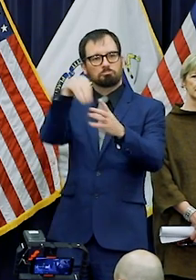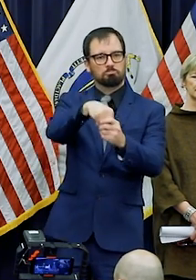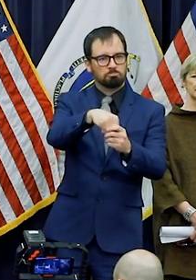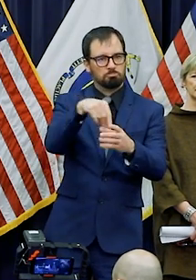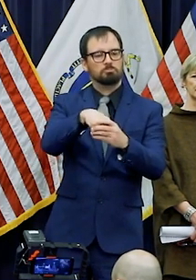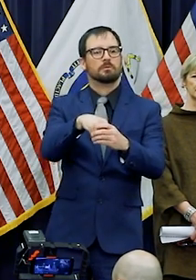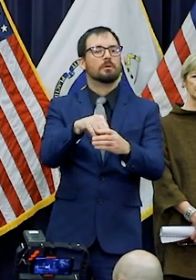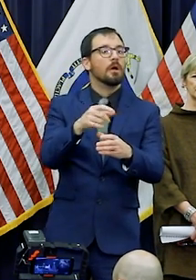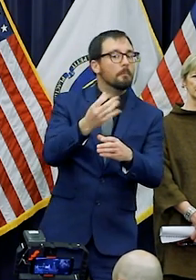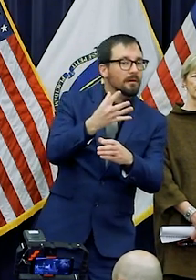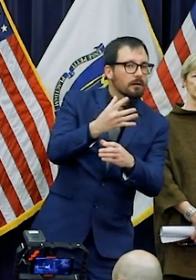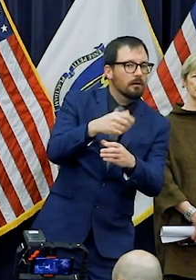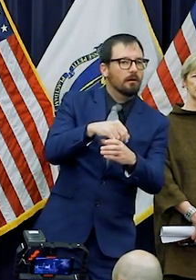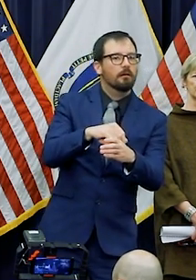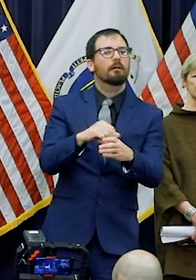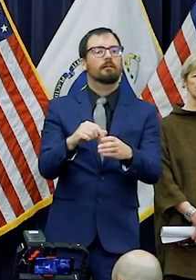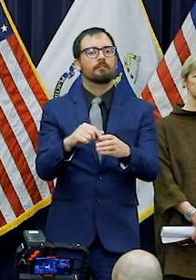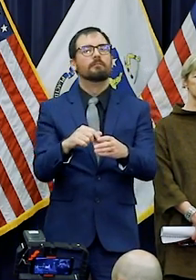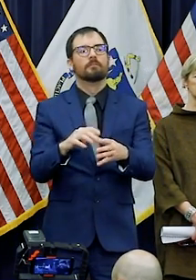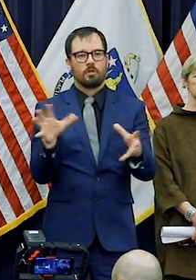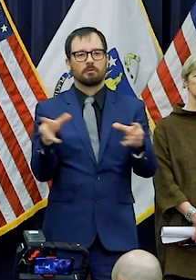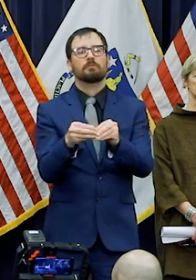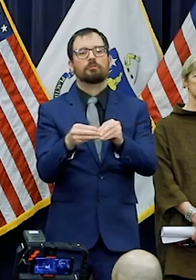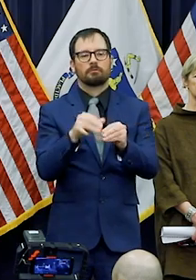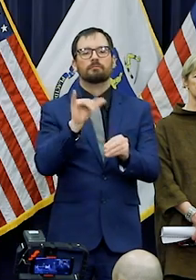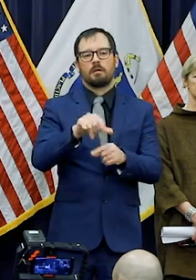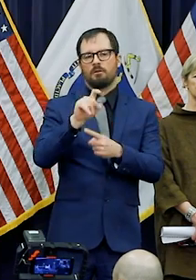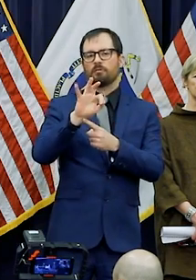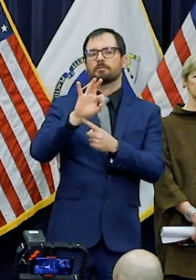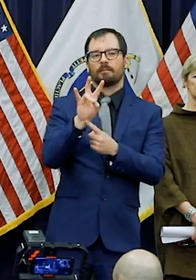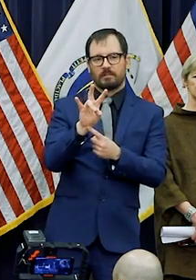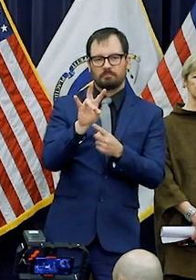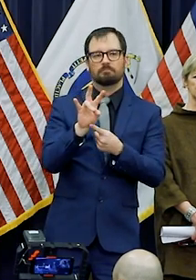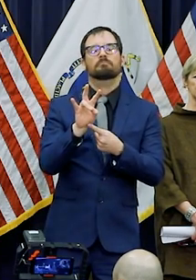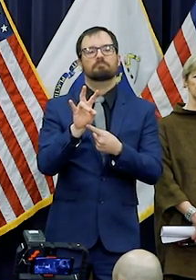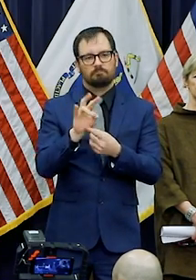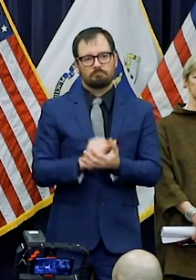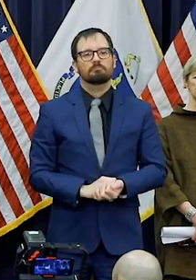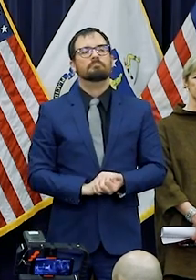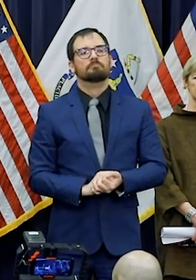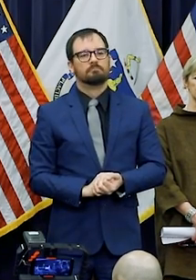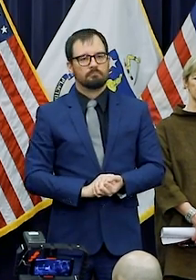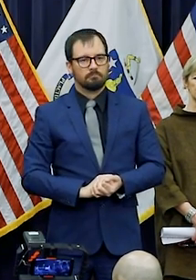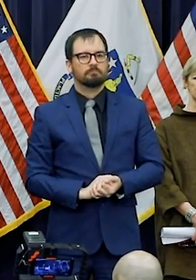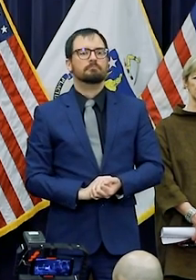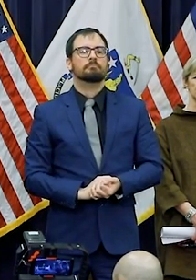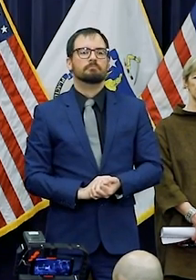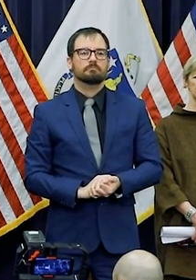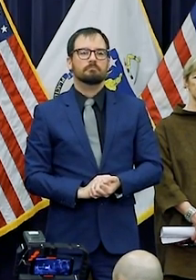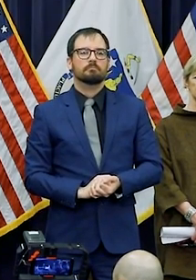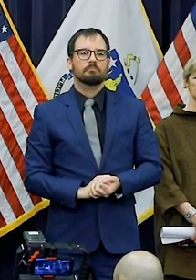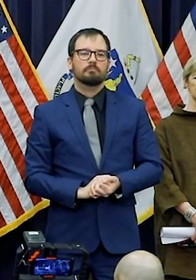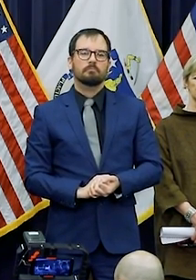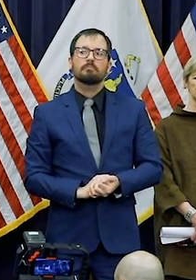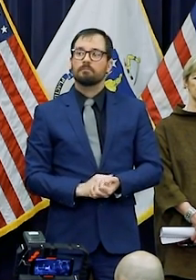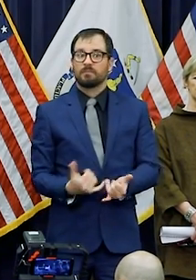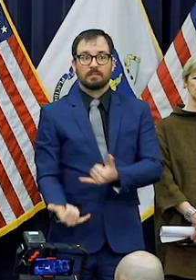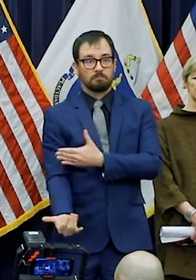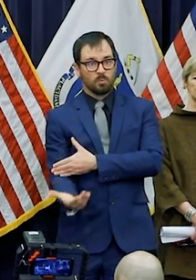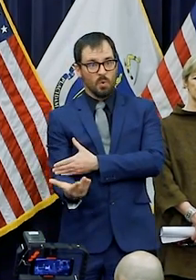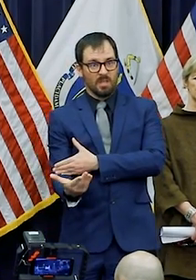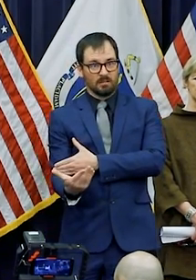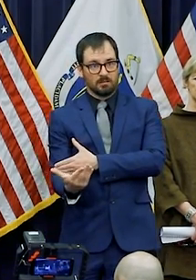cases. Every day, we will be reporting our testing numbers as well. As of this morning, our state lab has